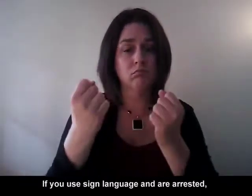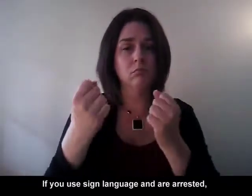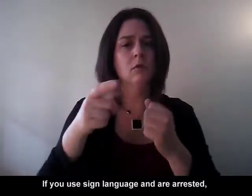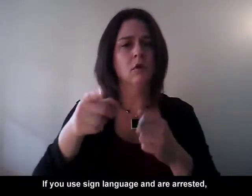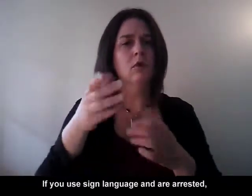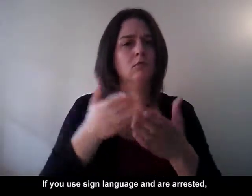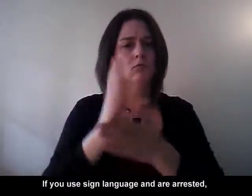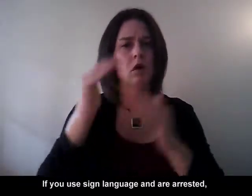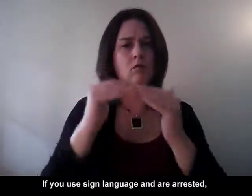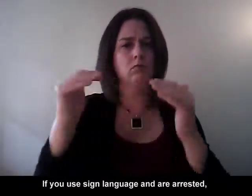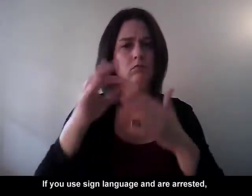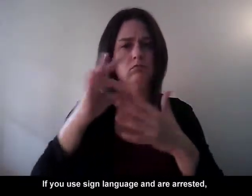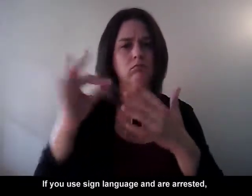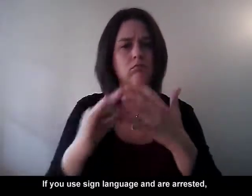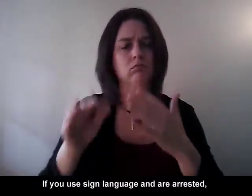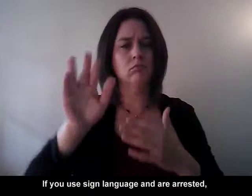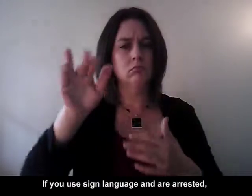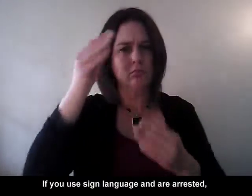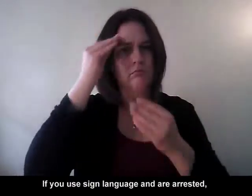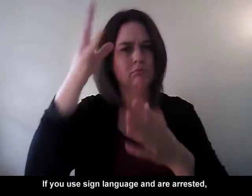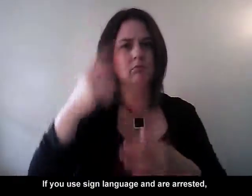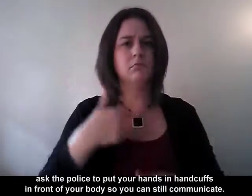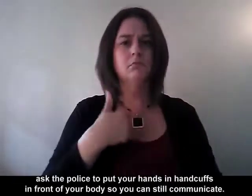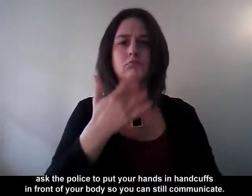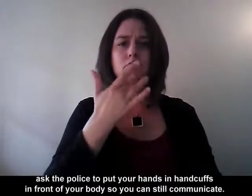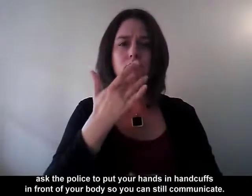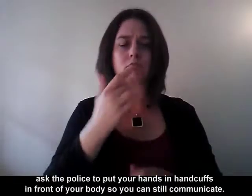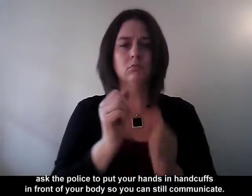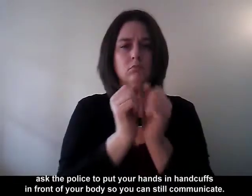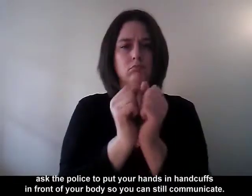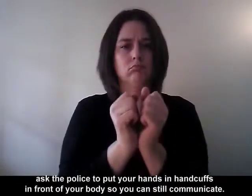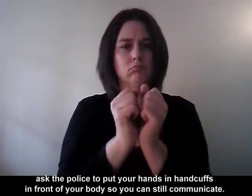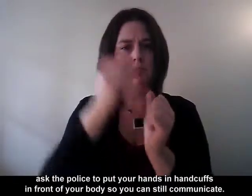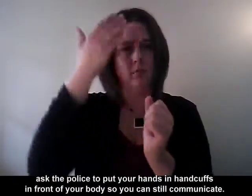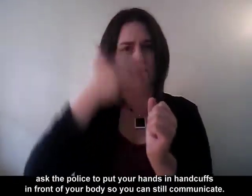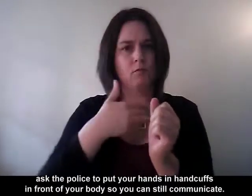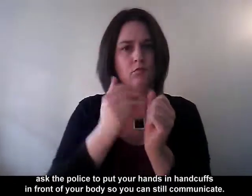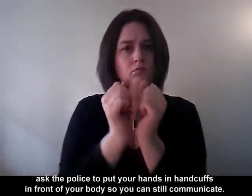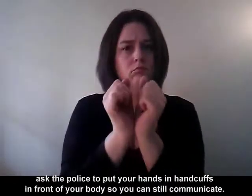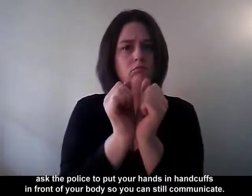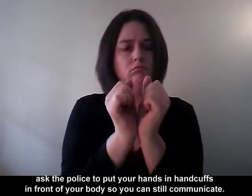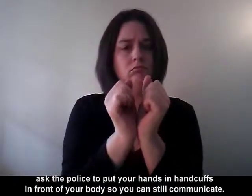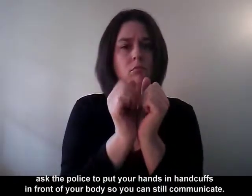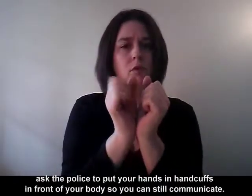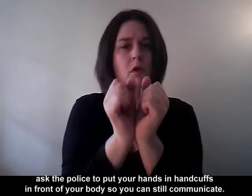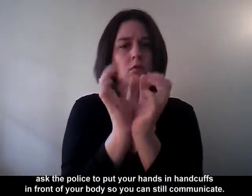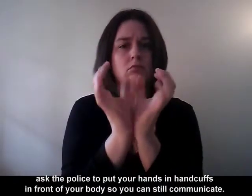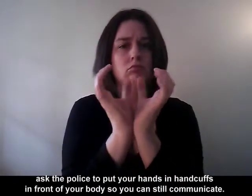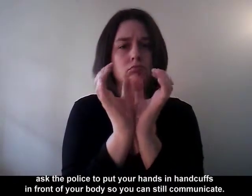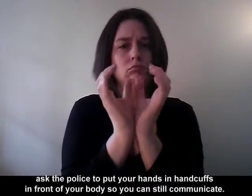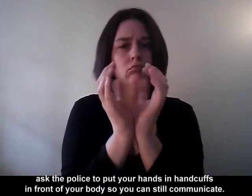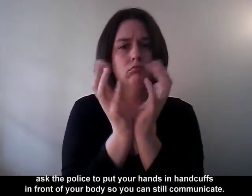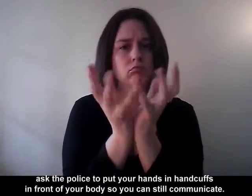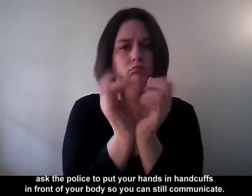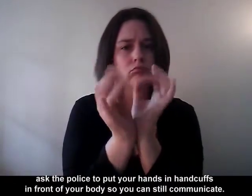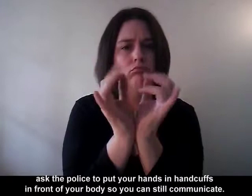If you use sign language and are arrested, ask the police to put your hands in handcuffs in front of your body so you can